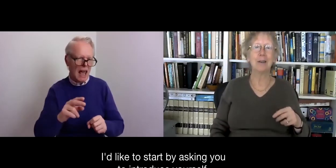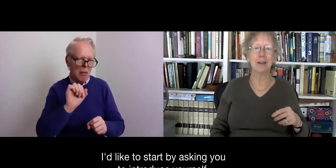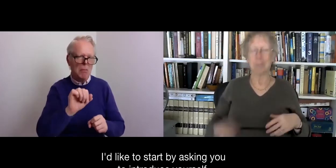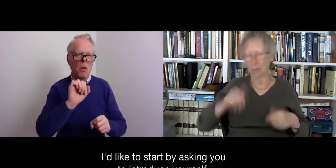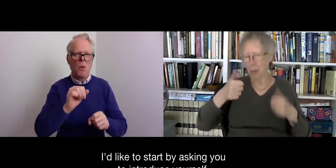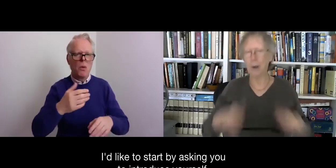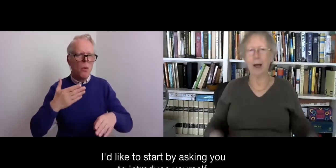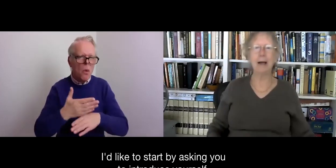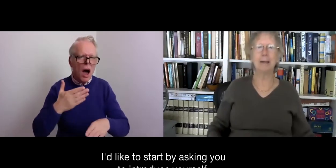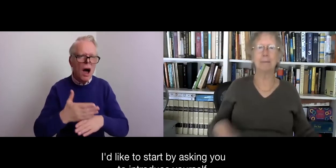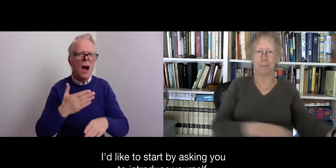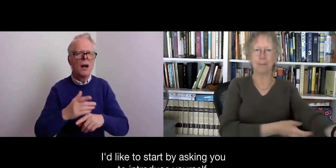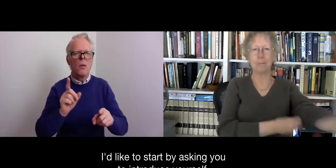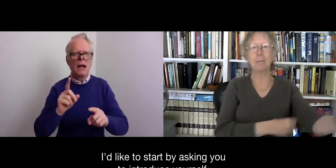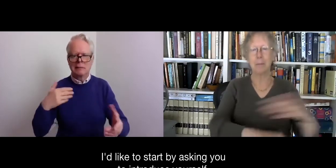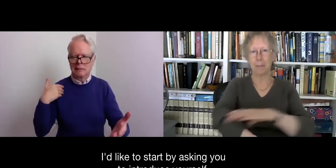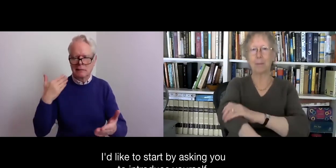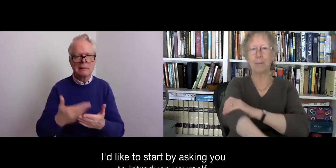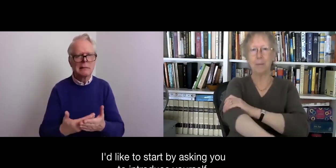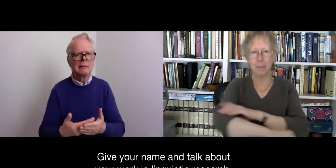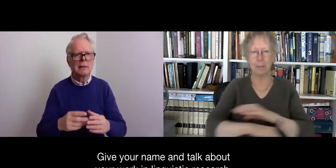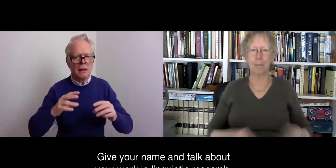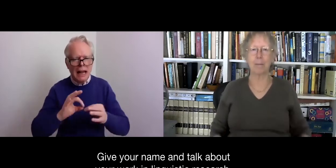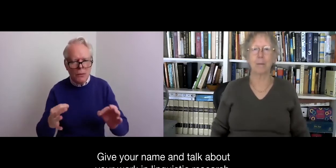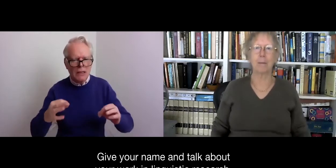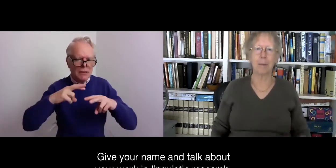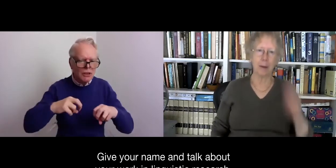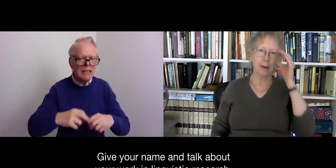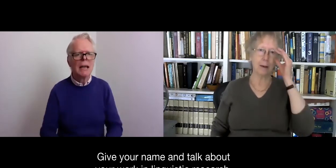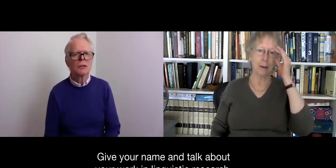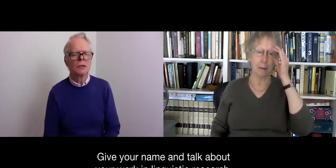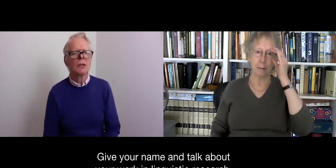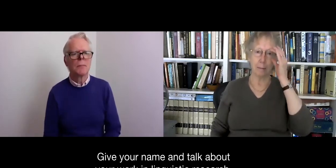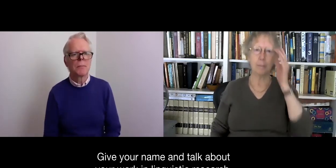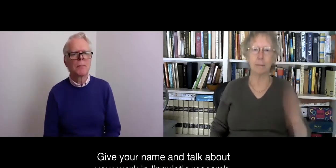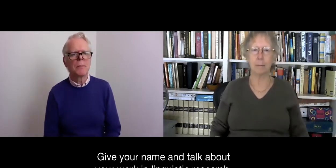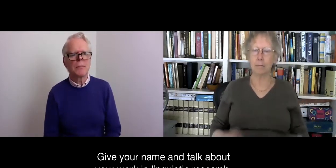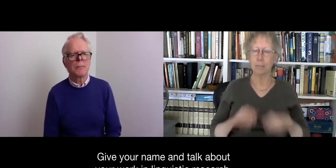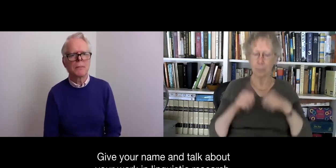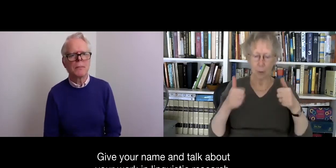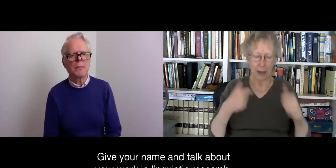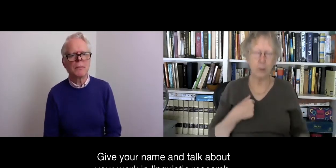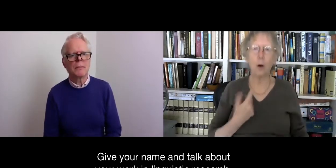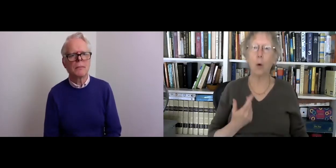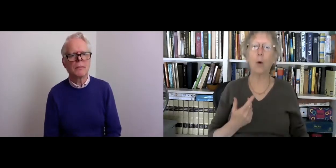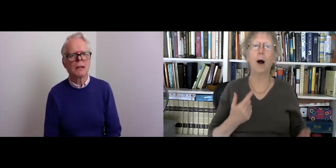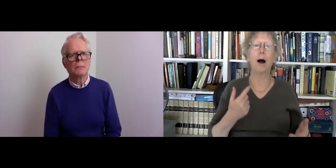I'd like to start by asking you to introduce yourself, give your name, and talk about your work in linguistic research.